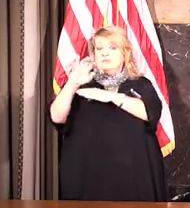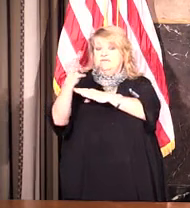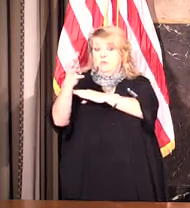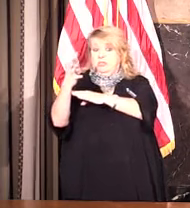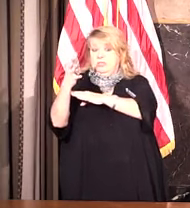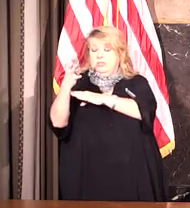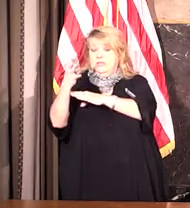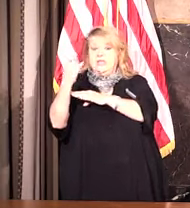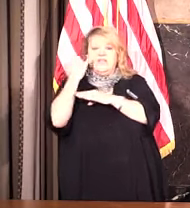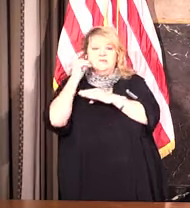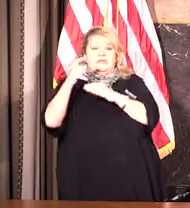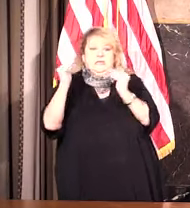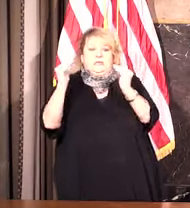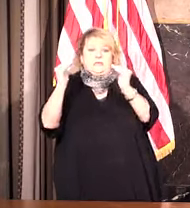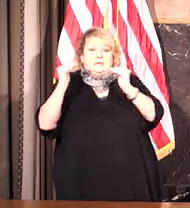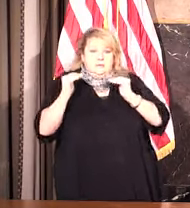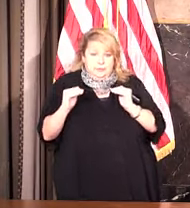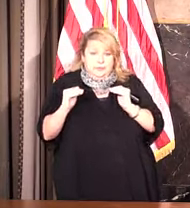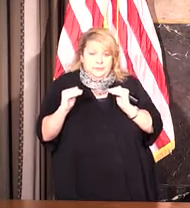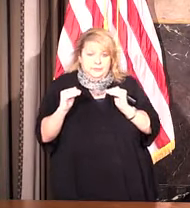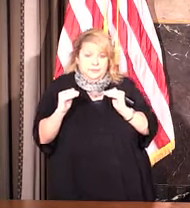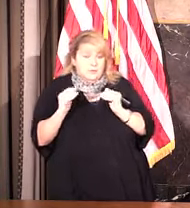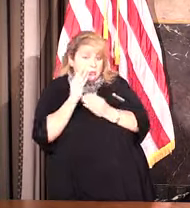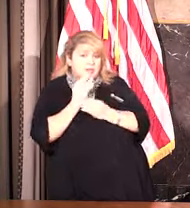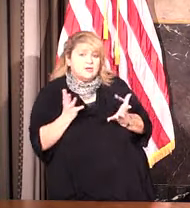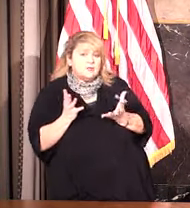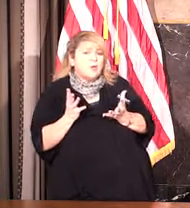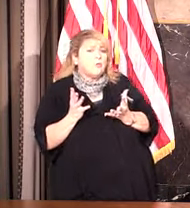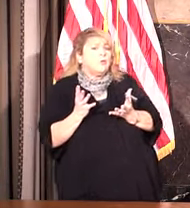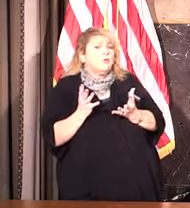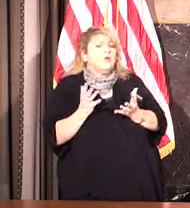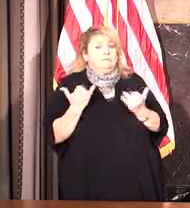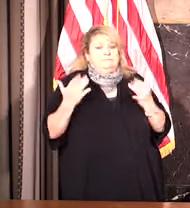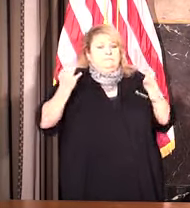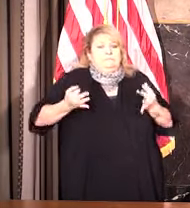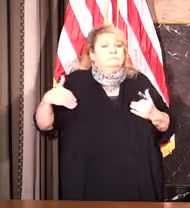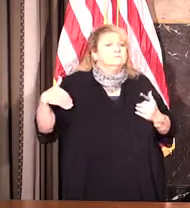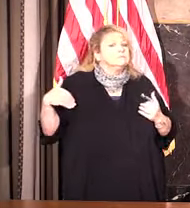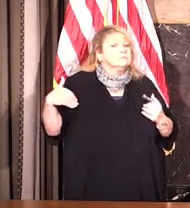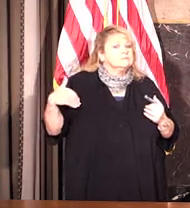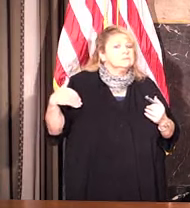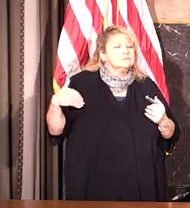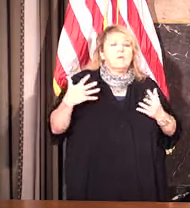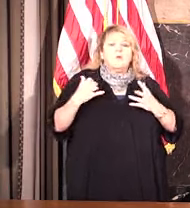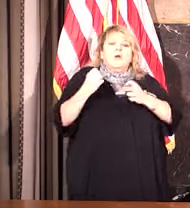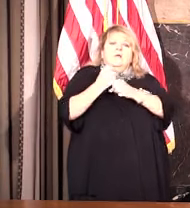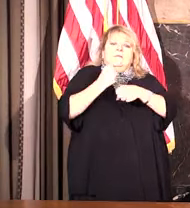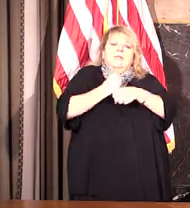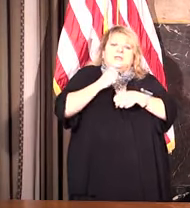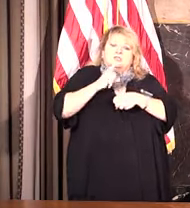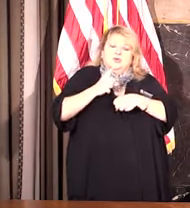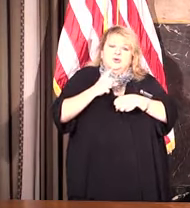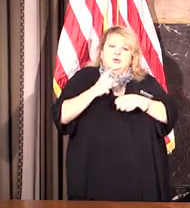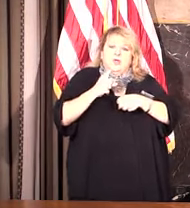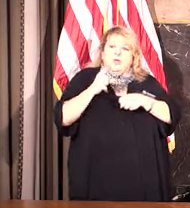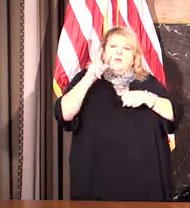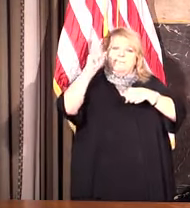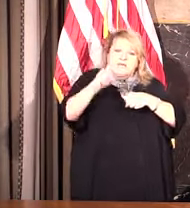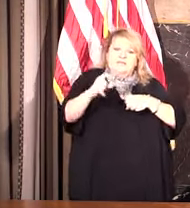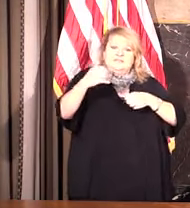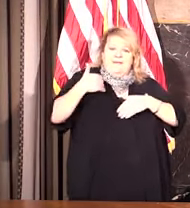you know. But we will do it as necessary to ensure that we don't lose the capacity to deliver